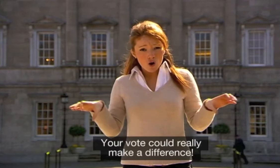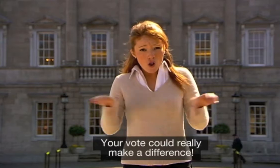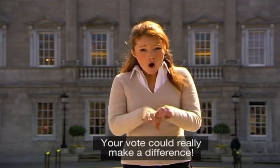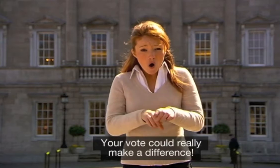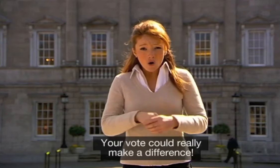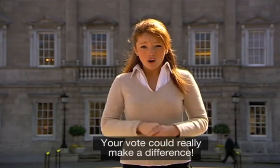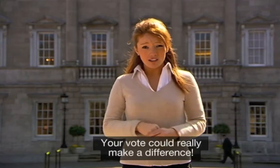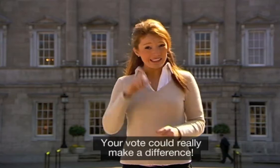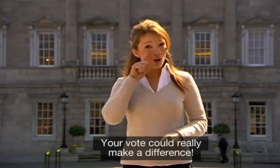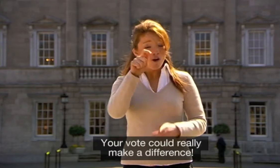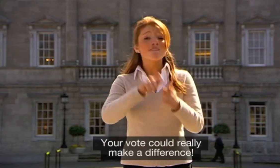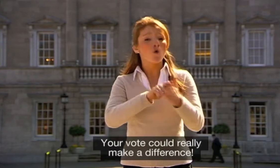make a difference.